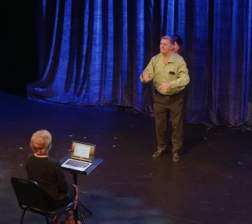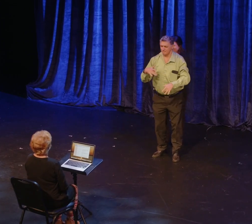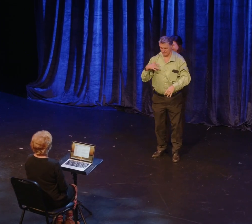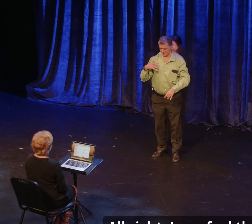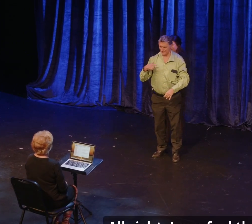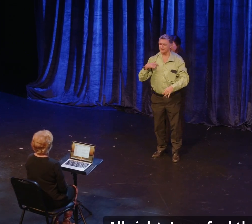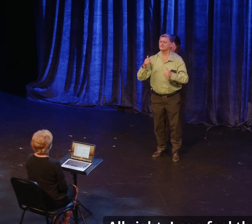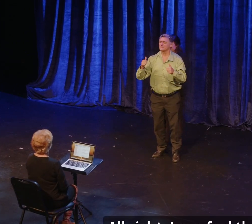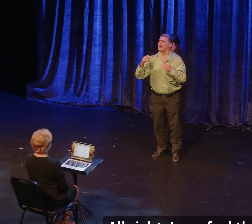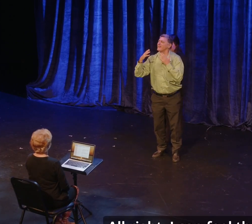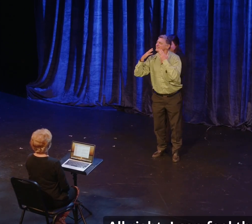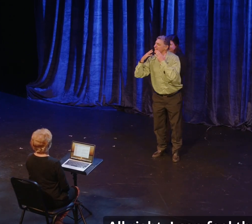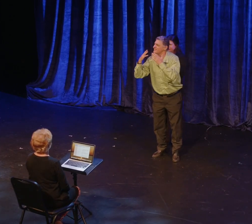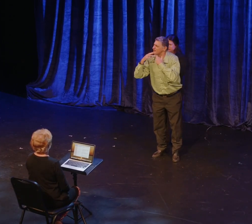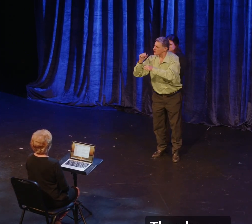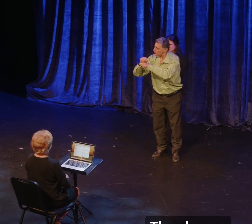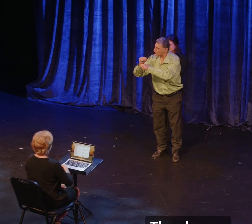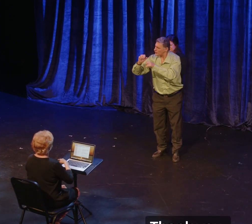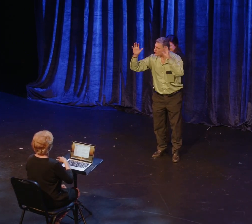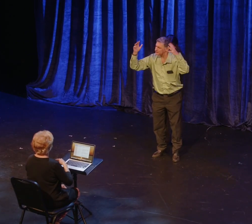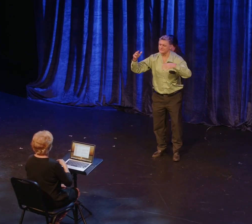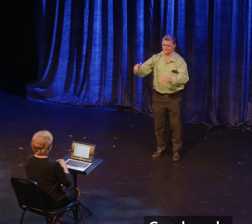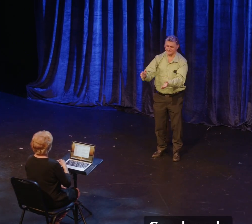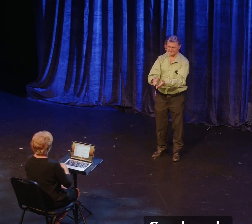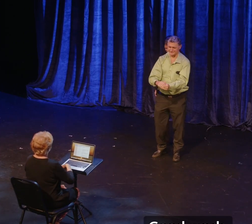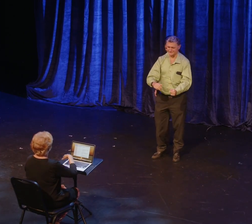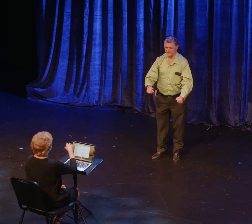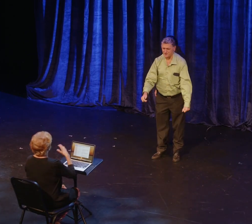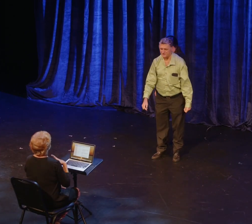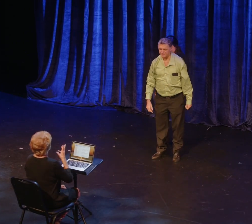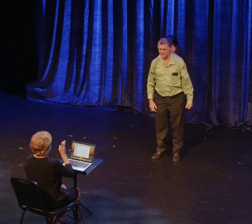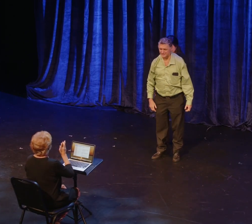All right, I can feel that. Thank you. Good work.